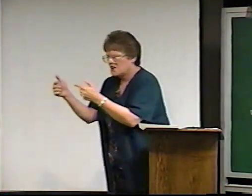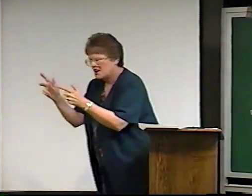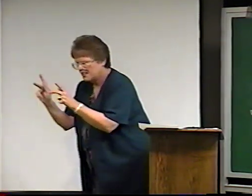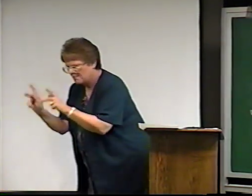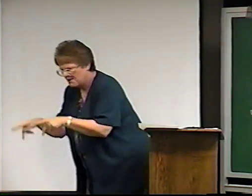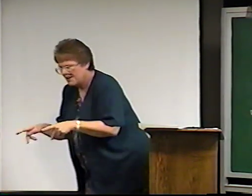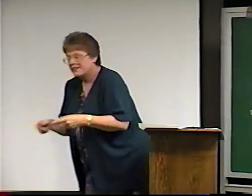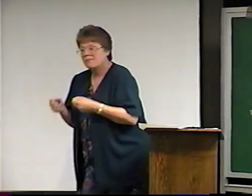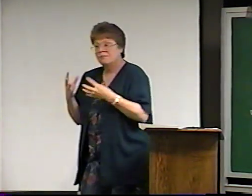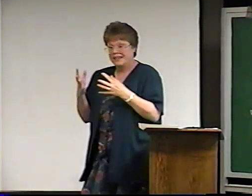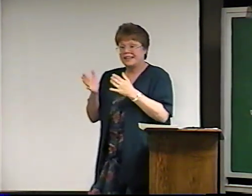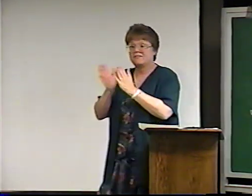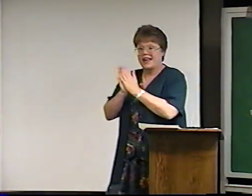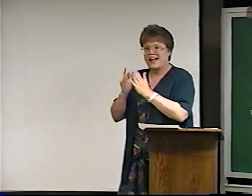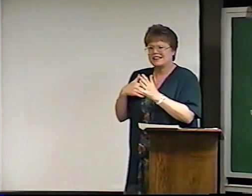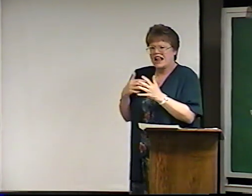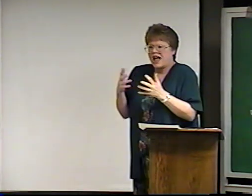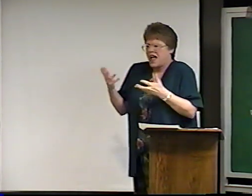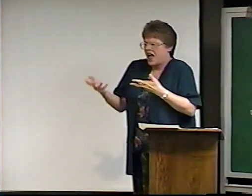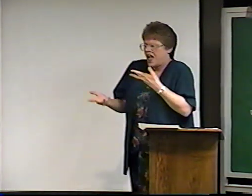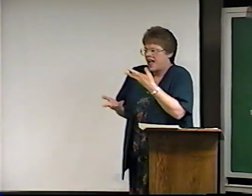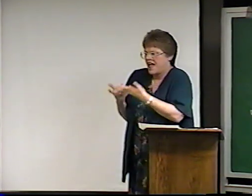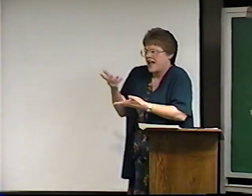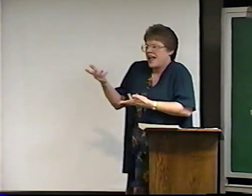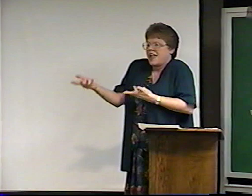I heard it first many a time.